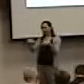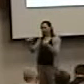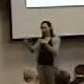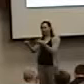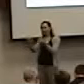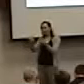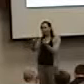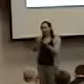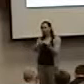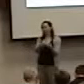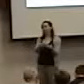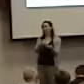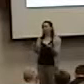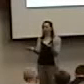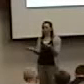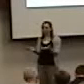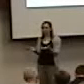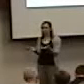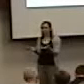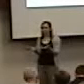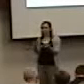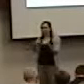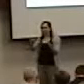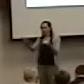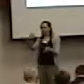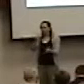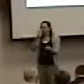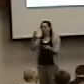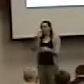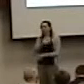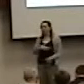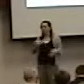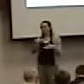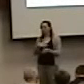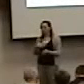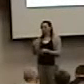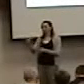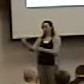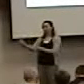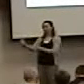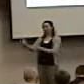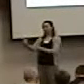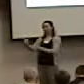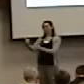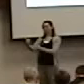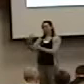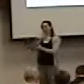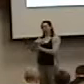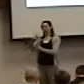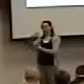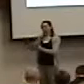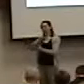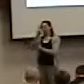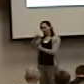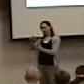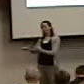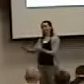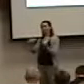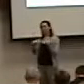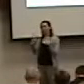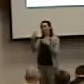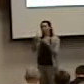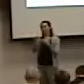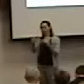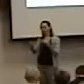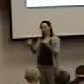gifts and things which people would enjoy. So he had some resources. He also had the